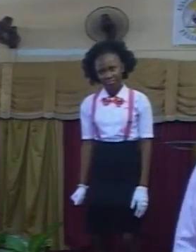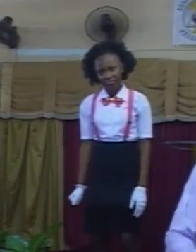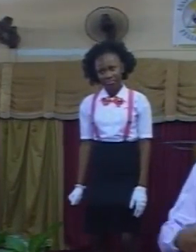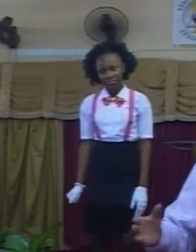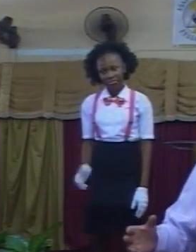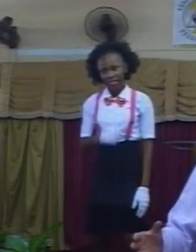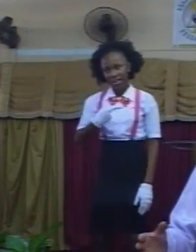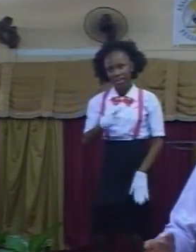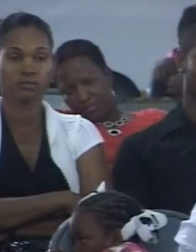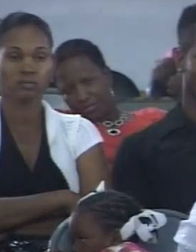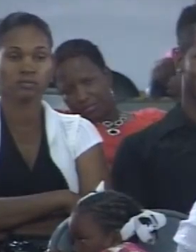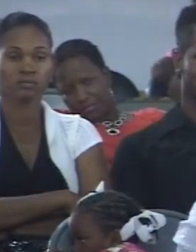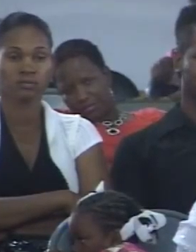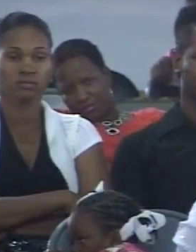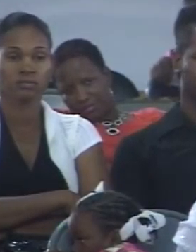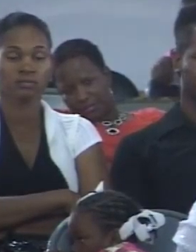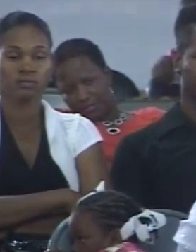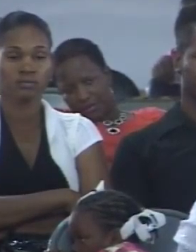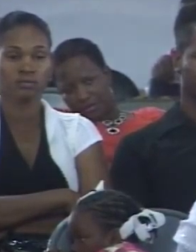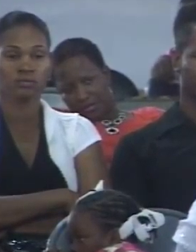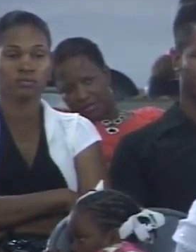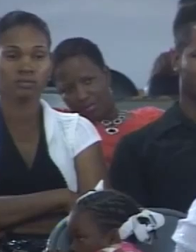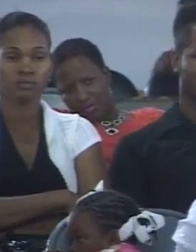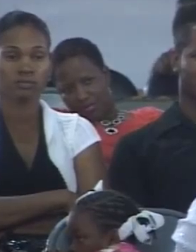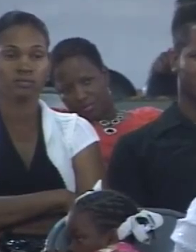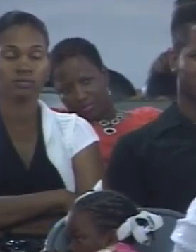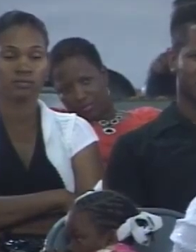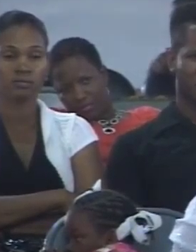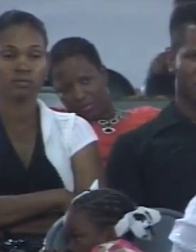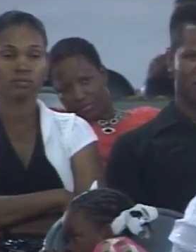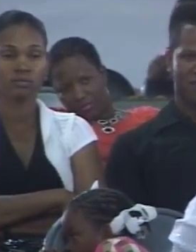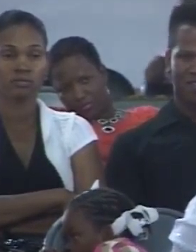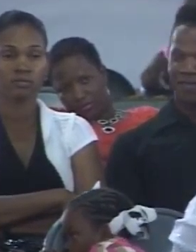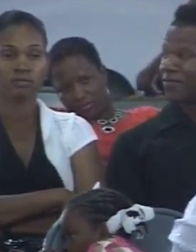And they don't want anything to do with him crucified.